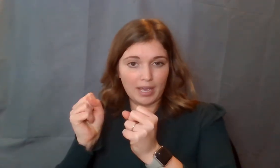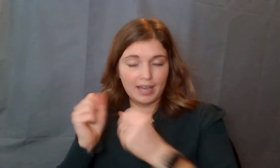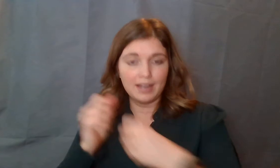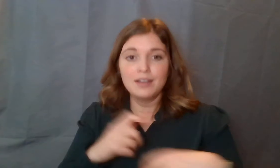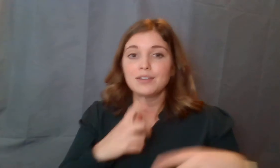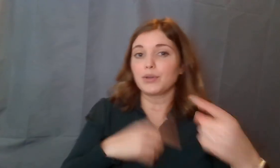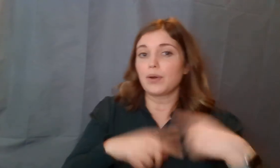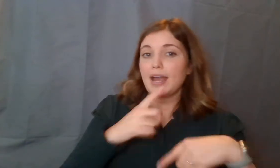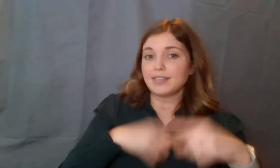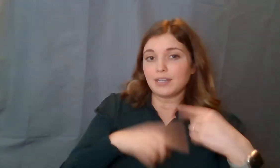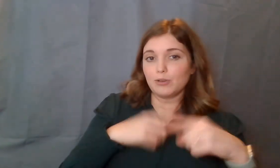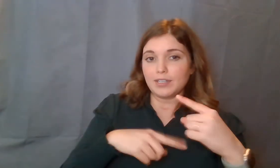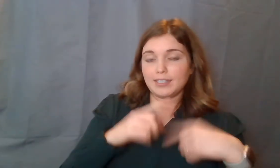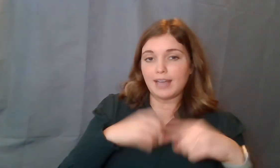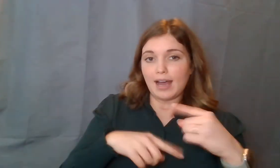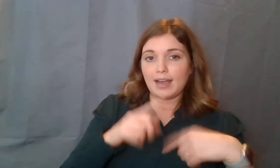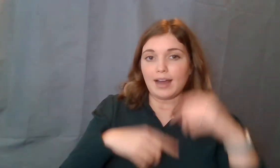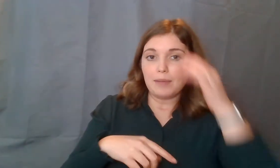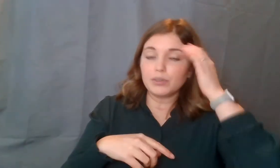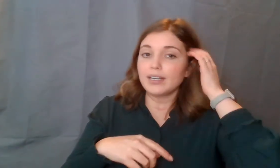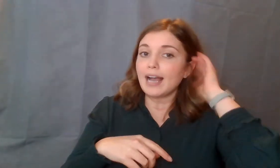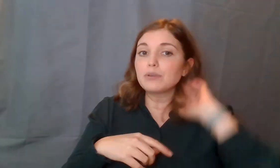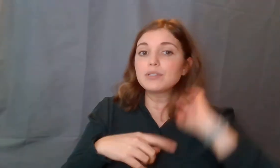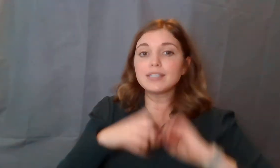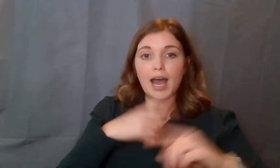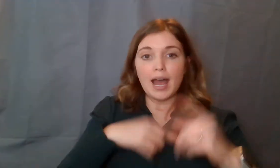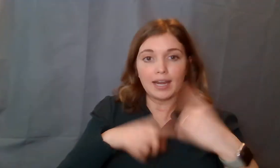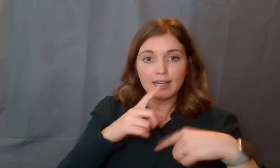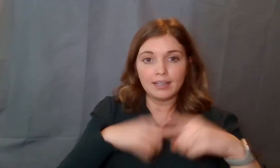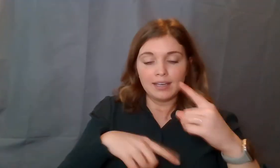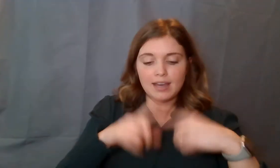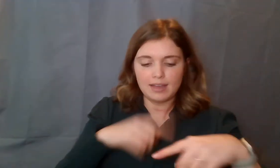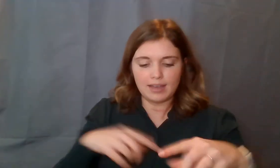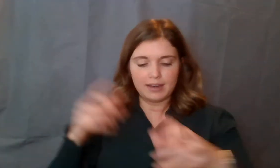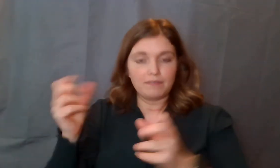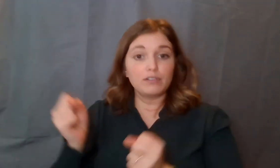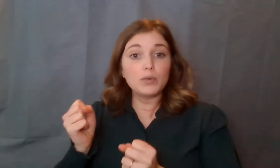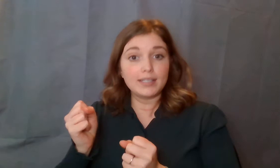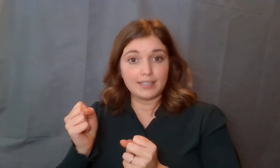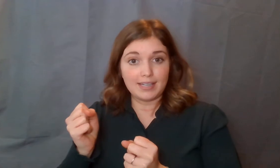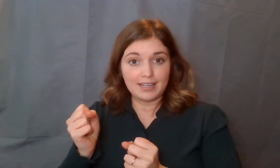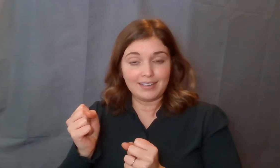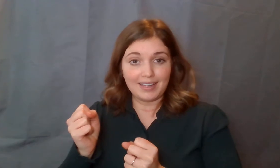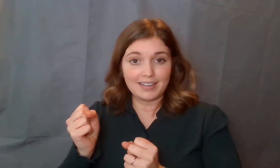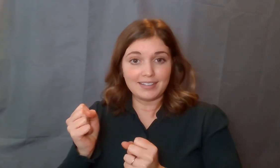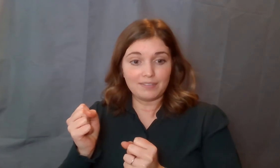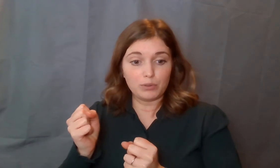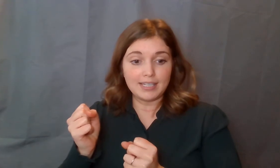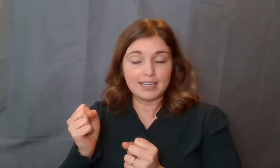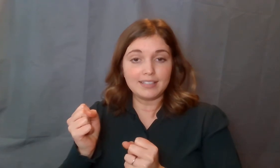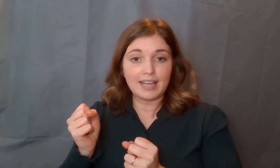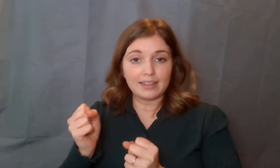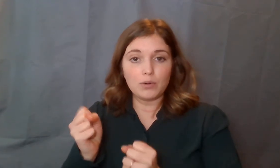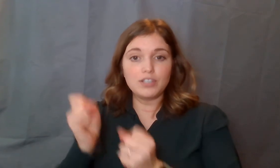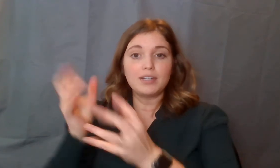Okay, so ASL students sign, I'm learning how to sign, and then fluency, like fluency in sign language,